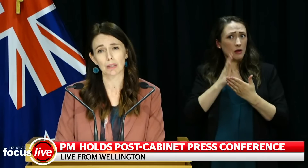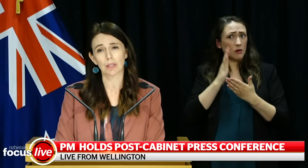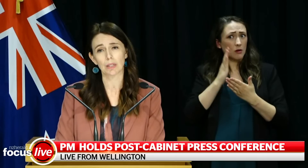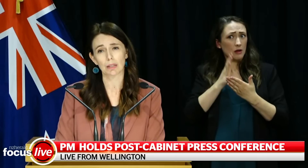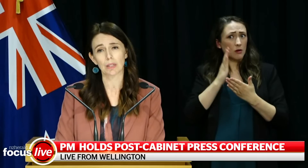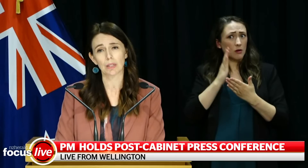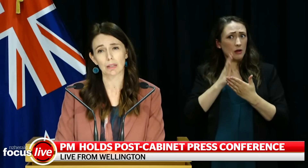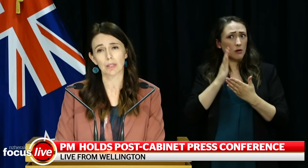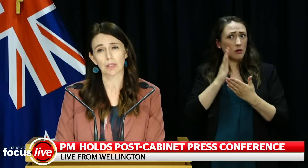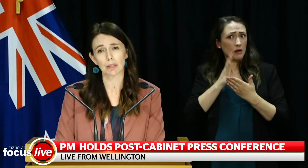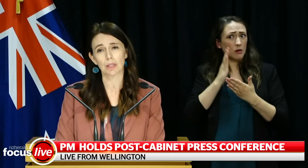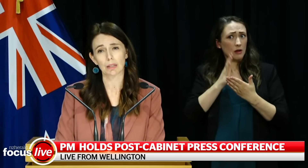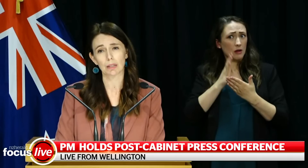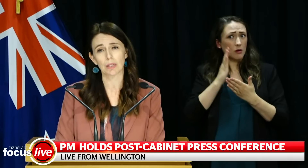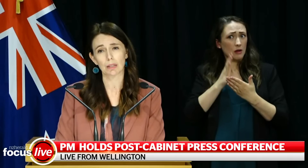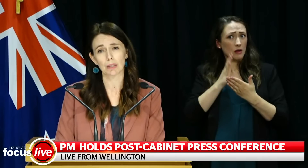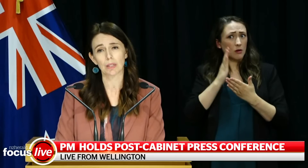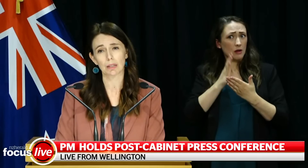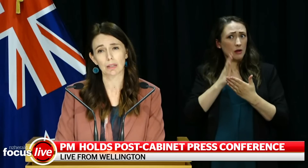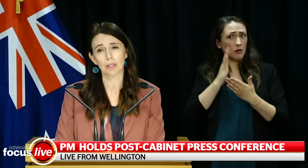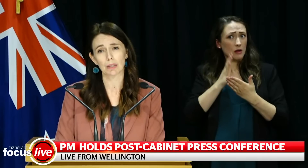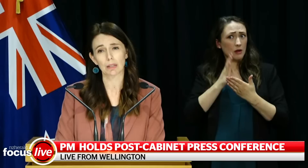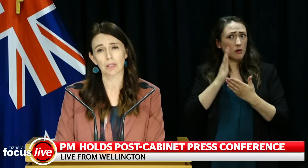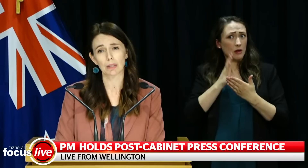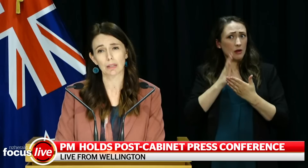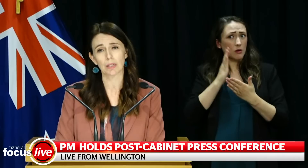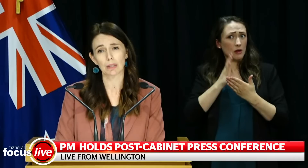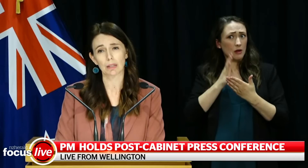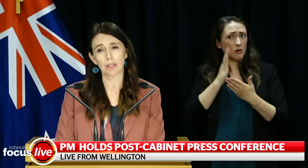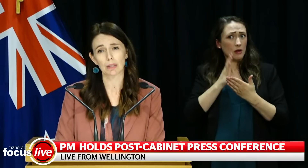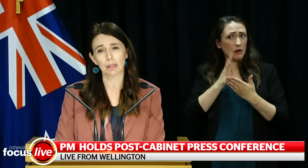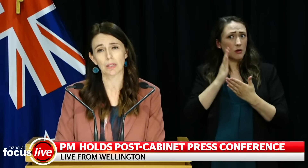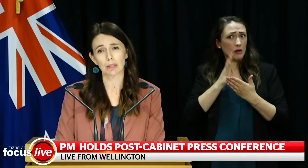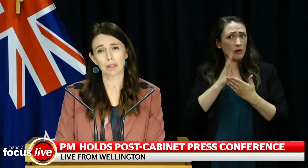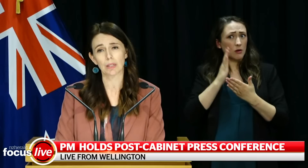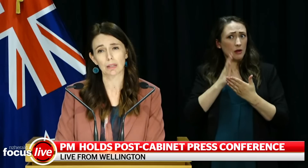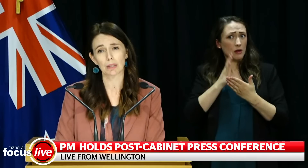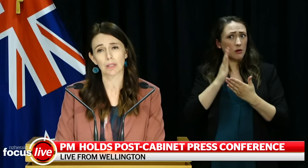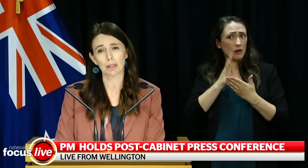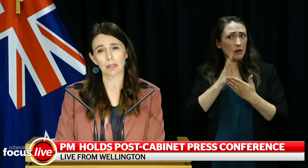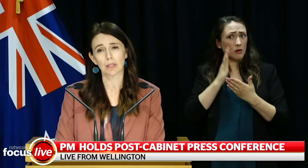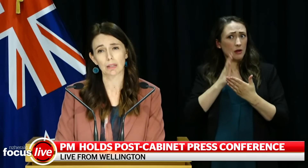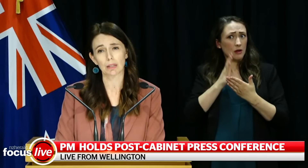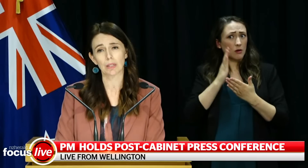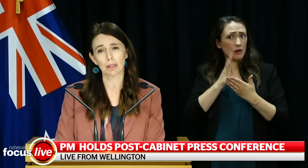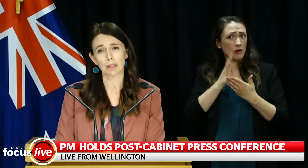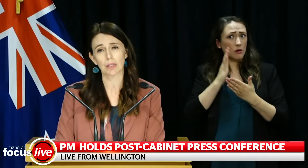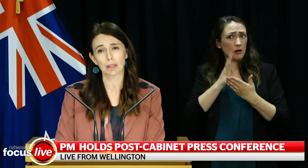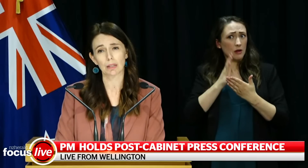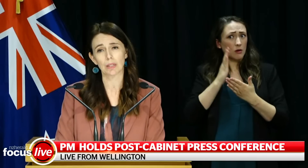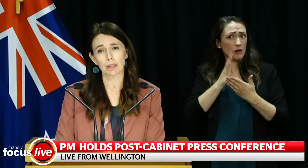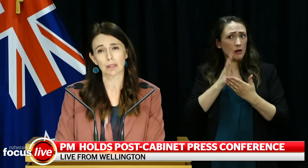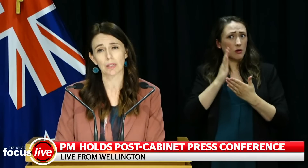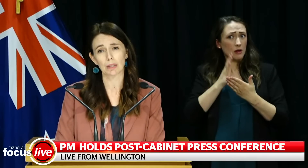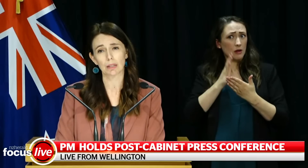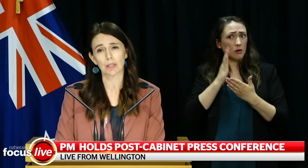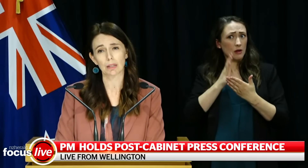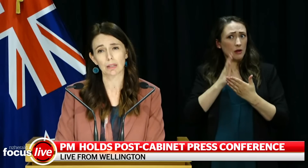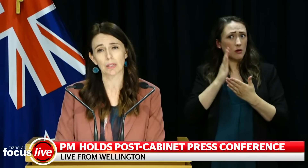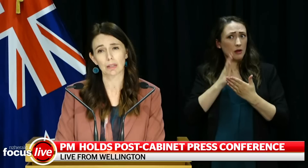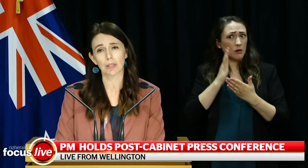like the apprenticeship boost, which we'll be talking about the results of a little bit later this week. We've had a number of initiatives that have, I